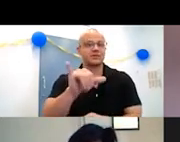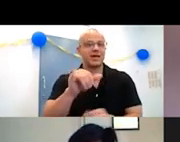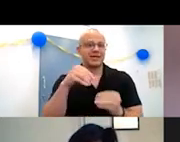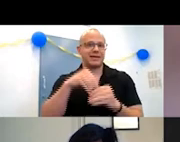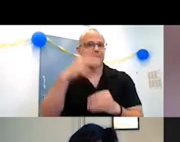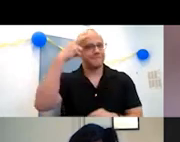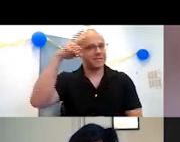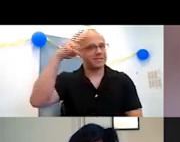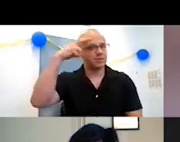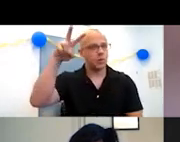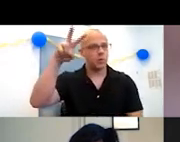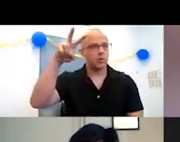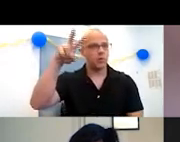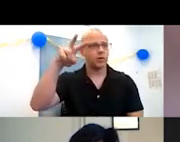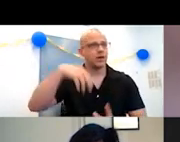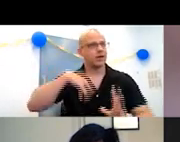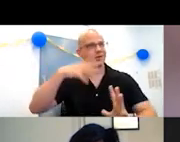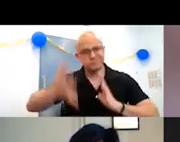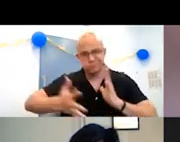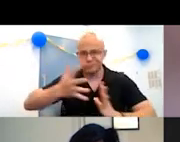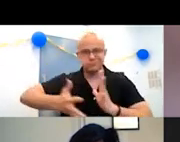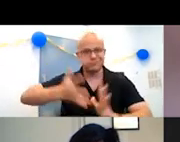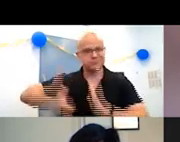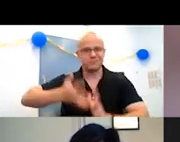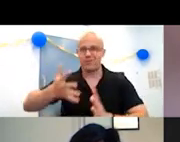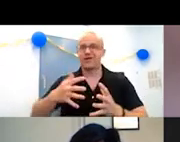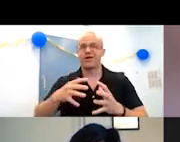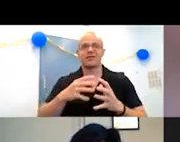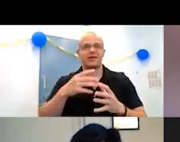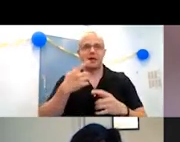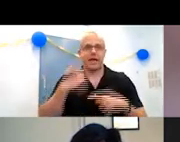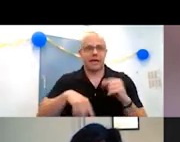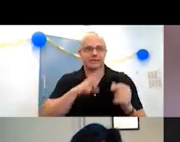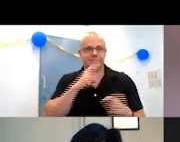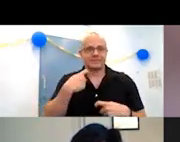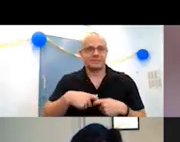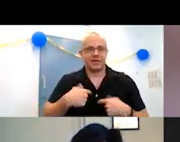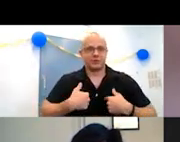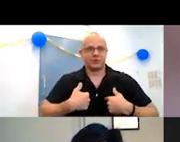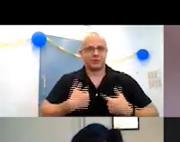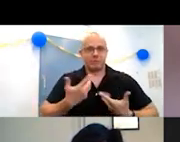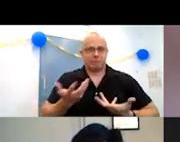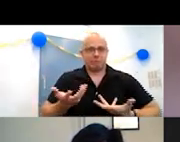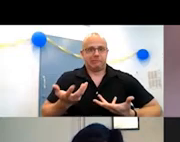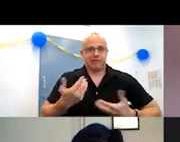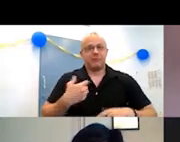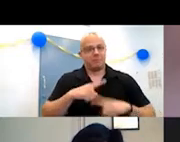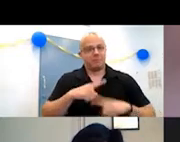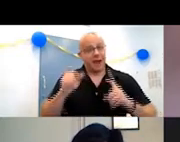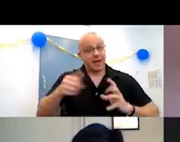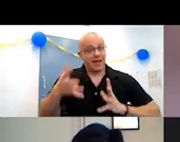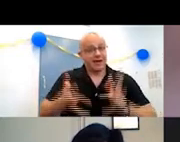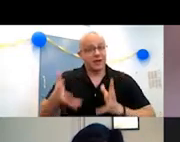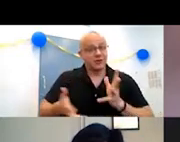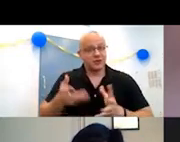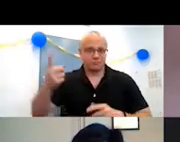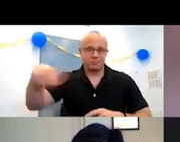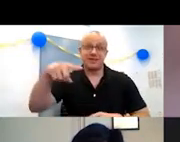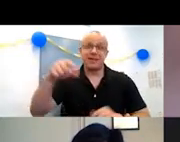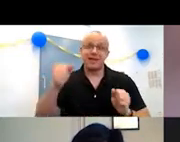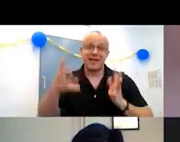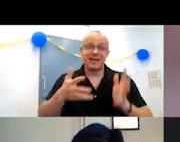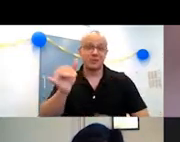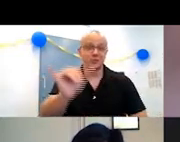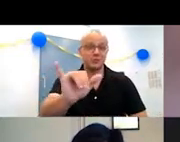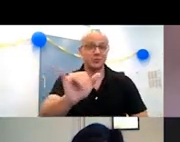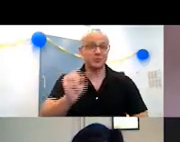take advantage of communicating with deaf people. I remember when I was in Mexico, I wasn't born and